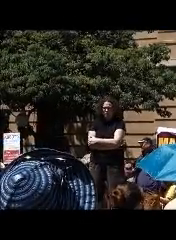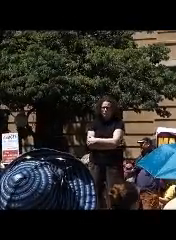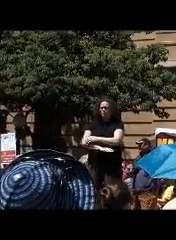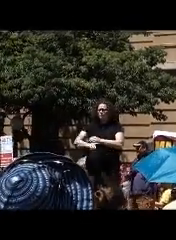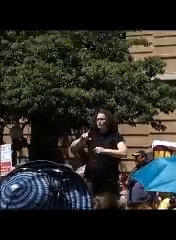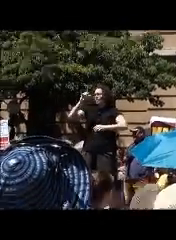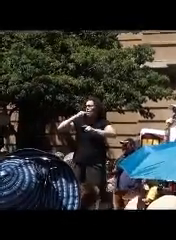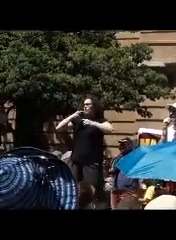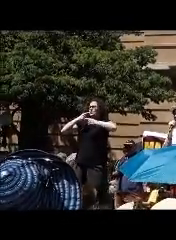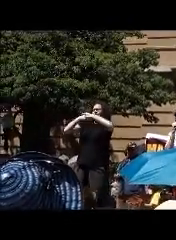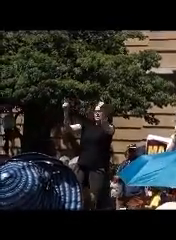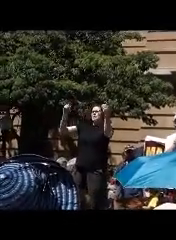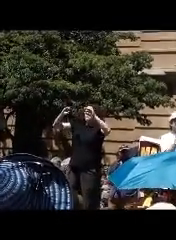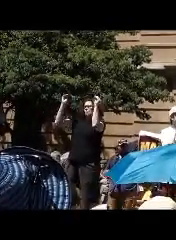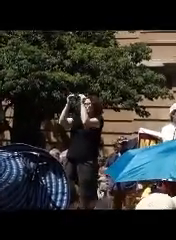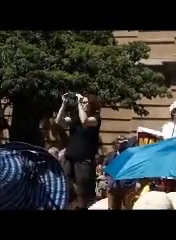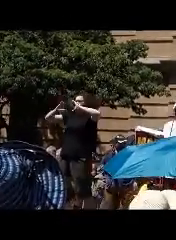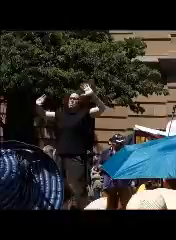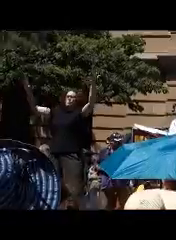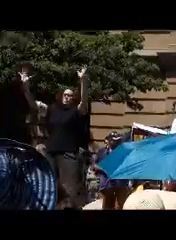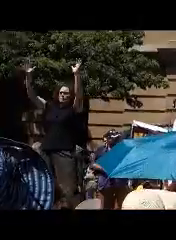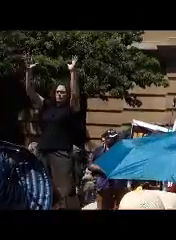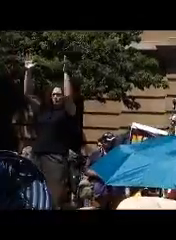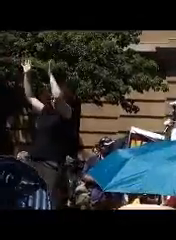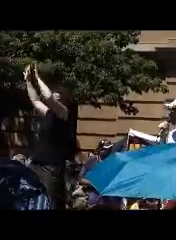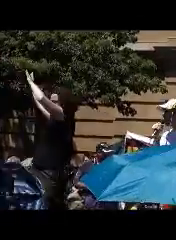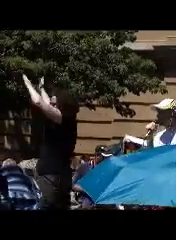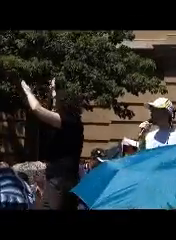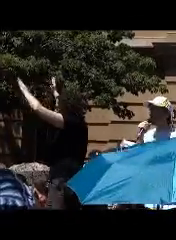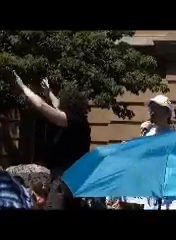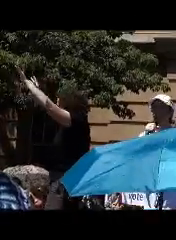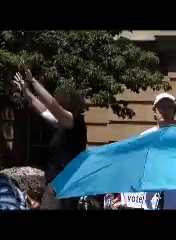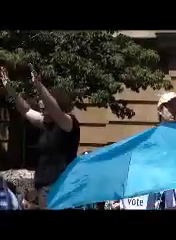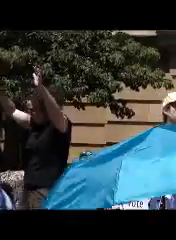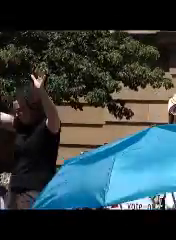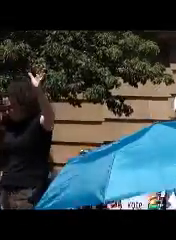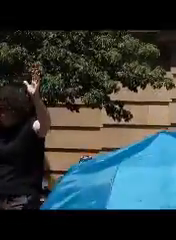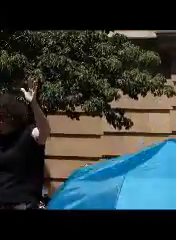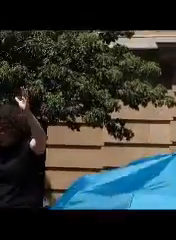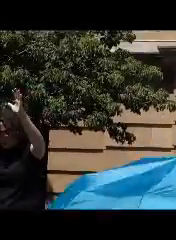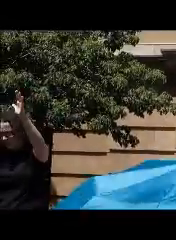Can I just say, Brisbane, give yourselves a big round of applause.